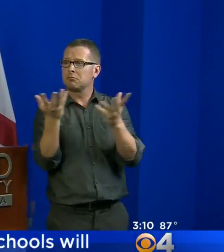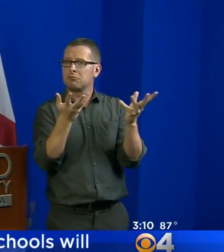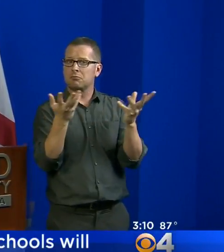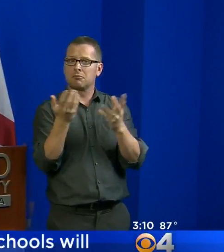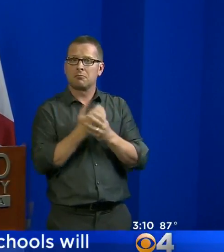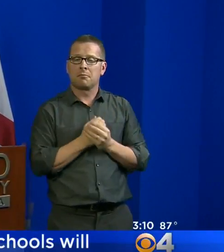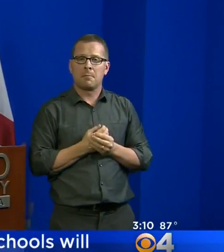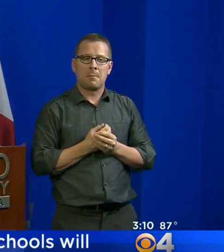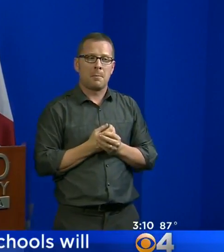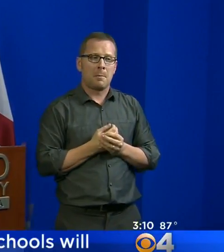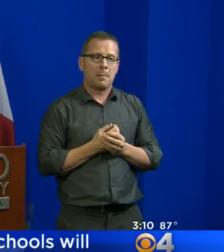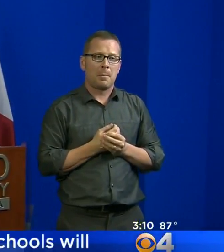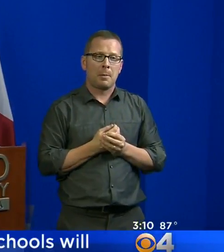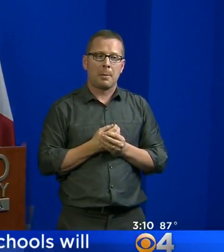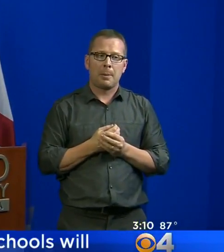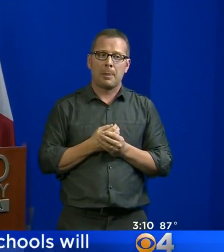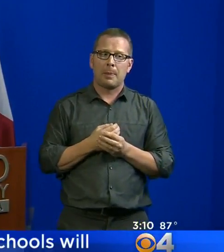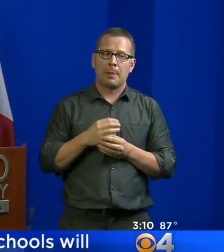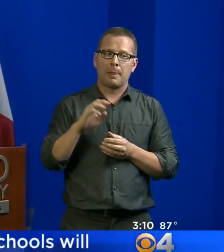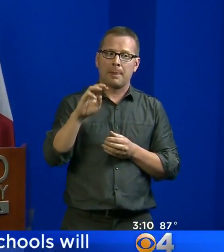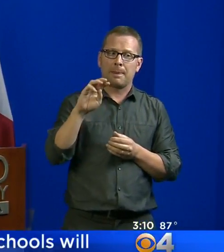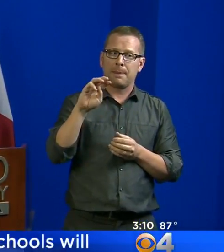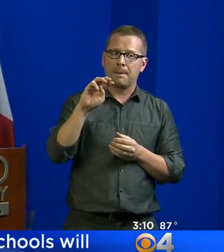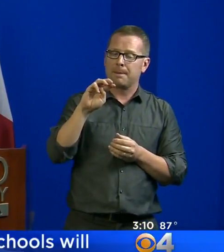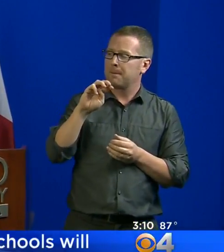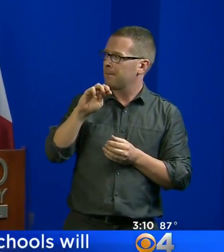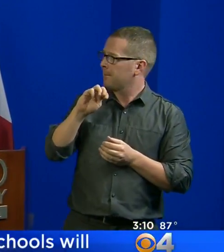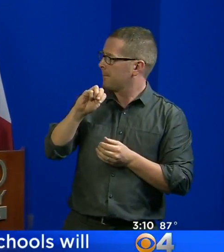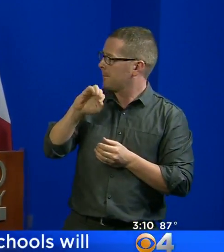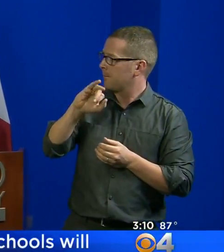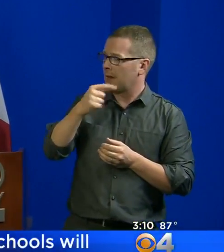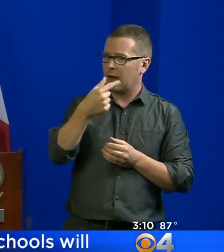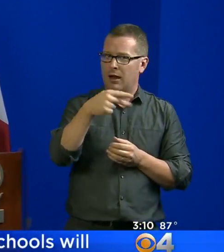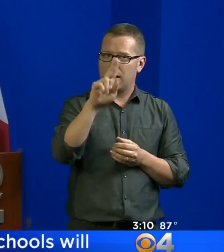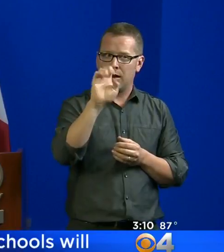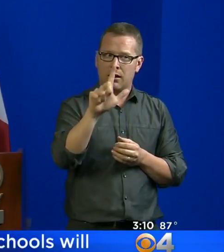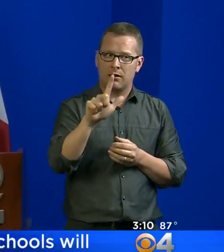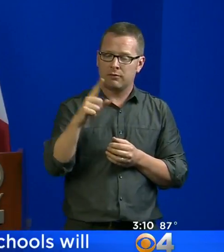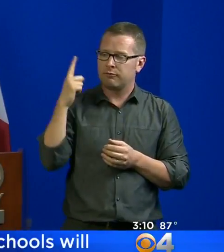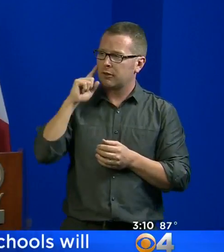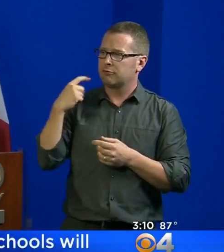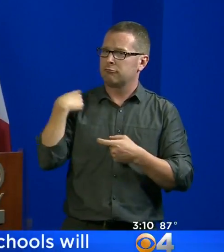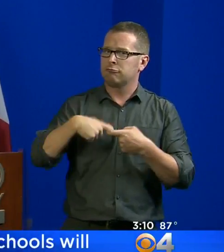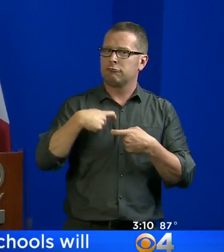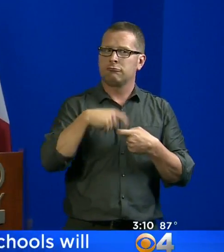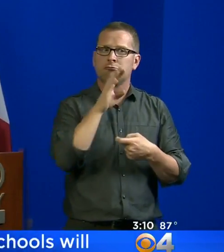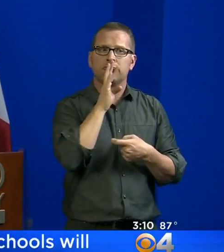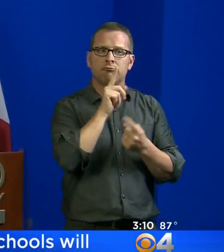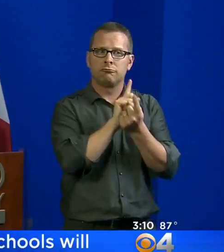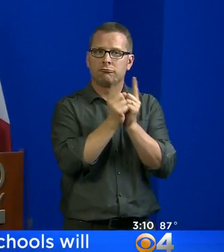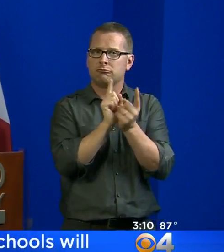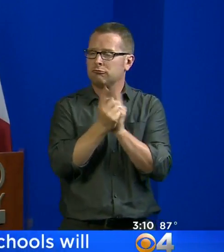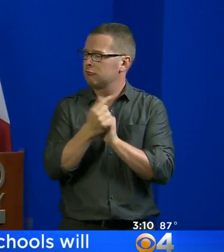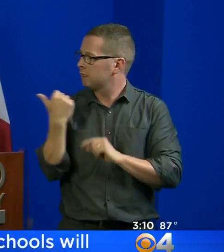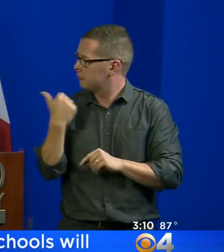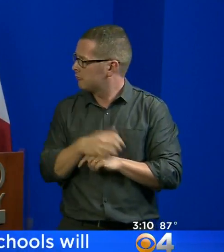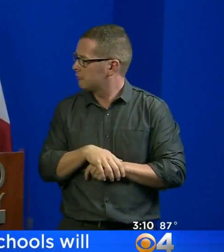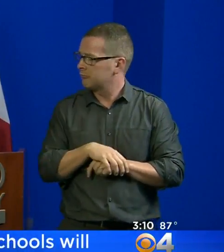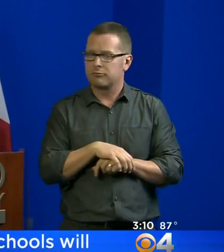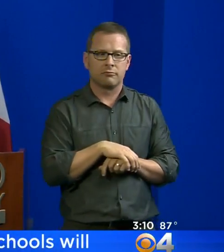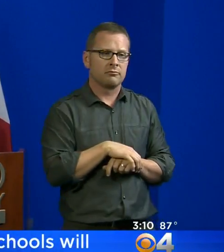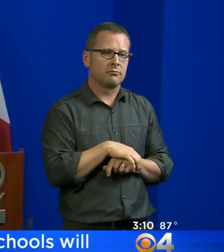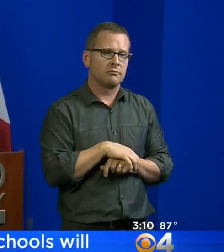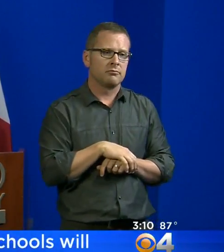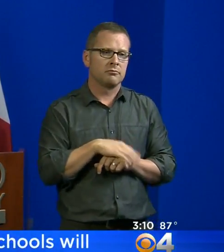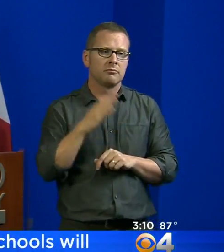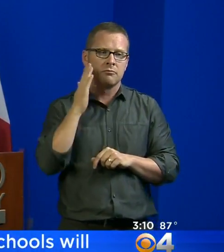Miguel, would you like to come up and give it the information in Spanish? I can do one-on-ones. You can do one-on-one? Perfect. One question. I